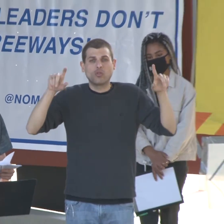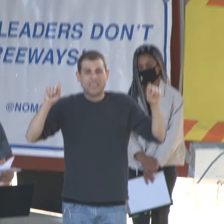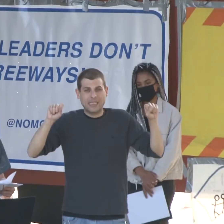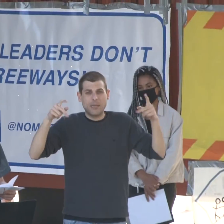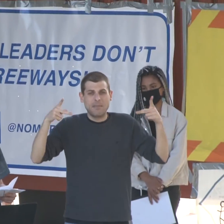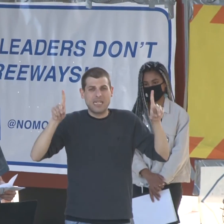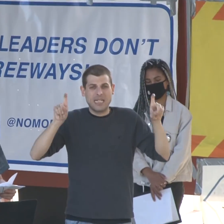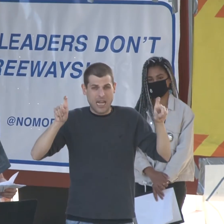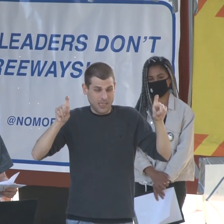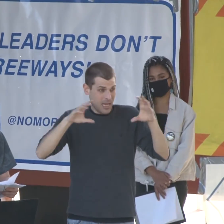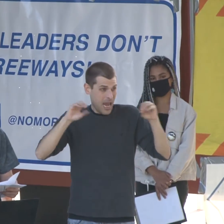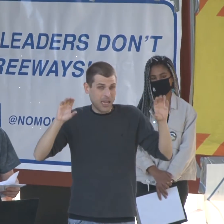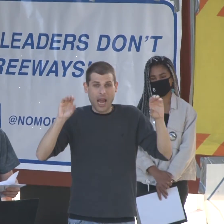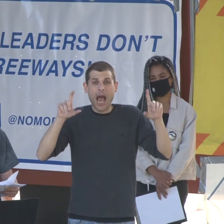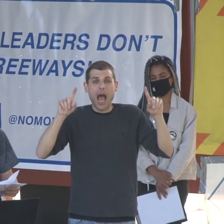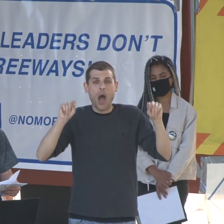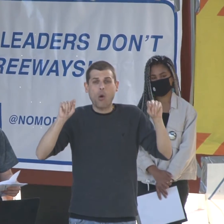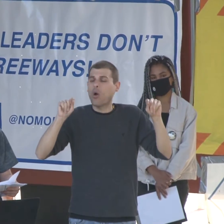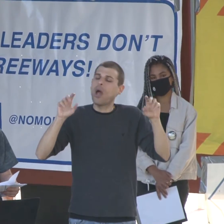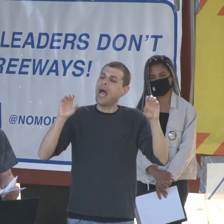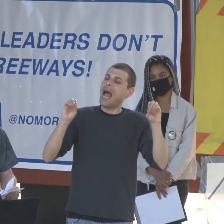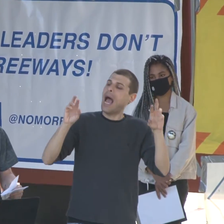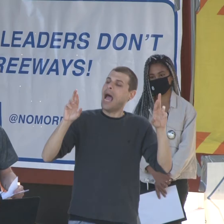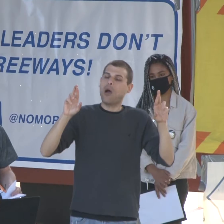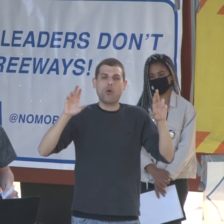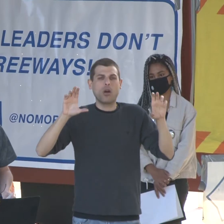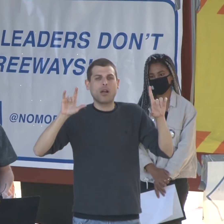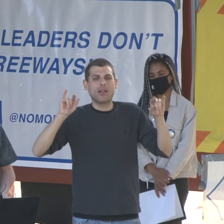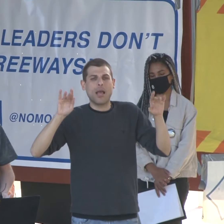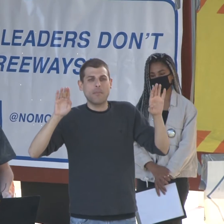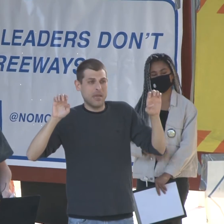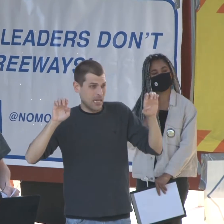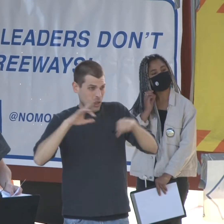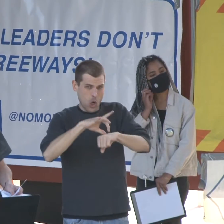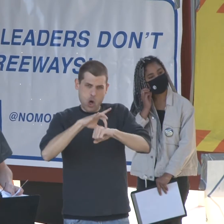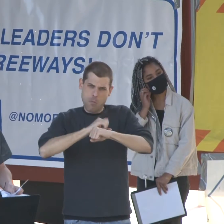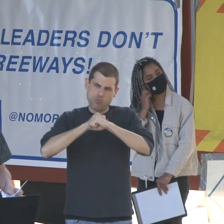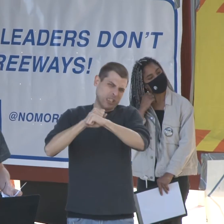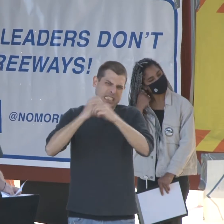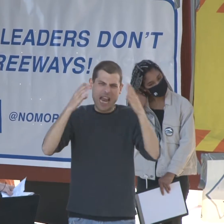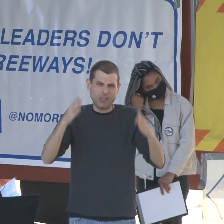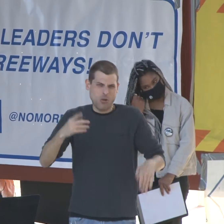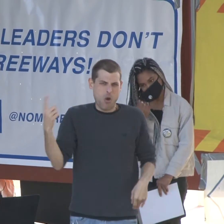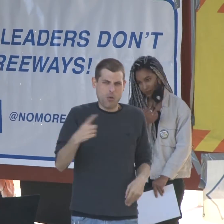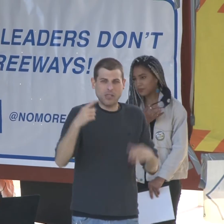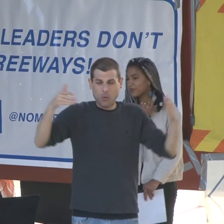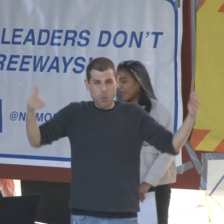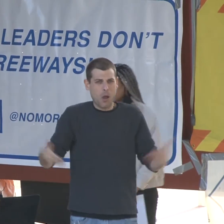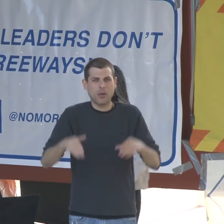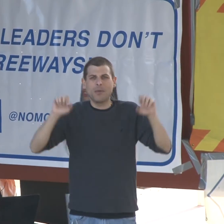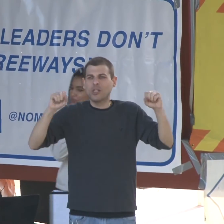field advisor with Our Climate. She is an earth steward through and through. Please give a warm welcome to Sharona.